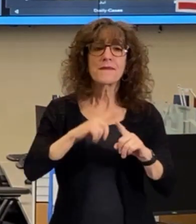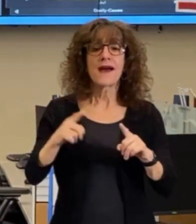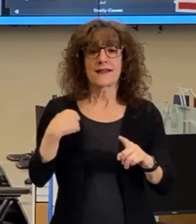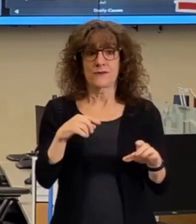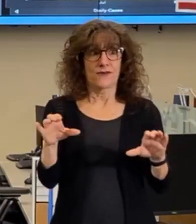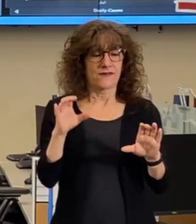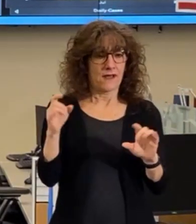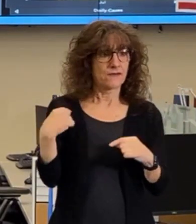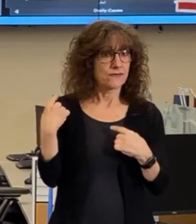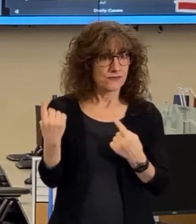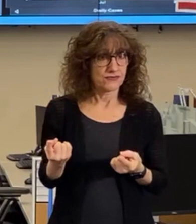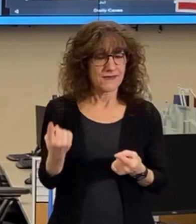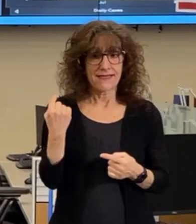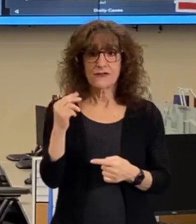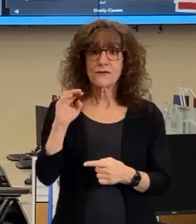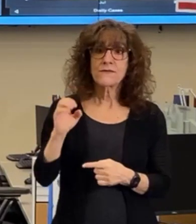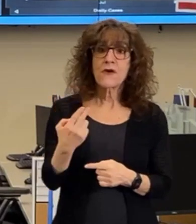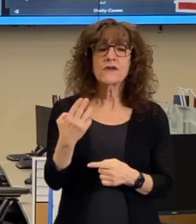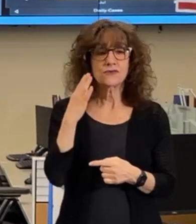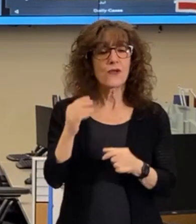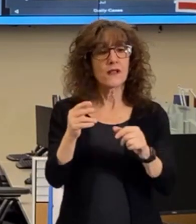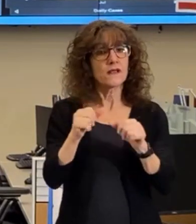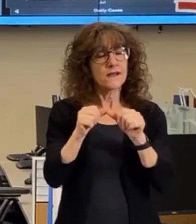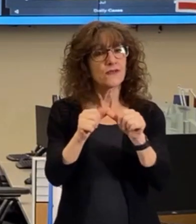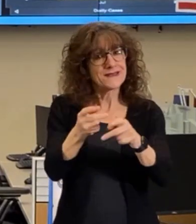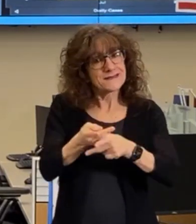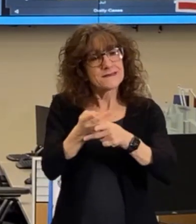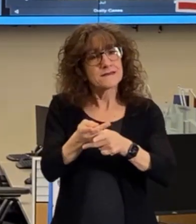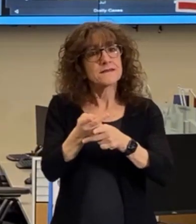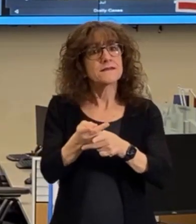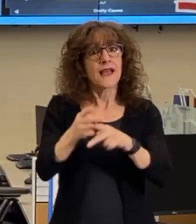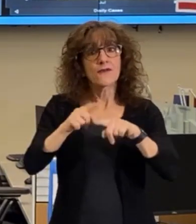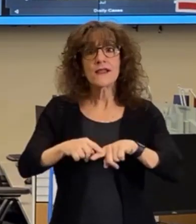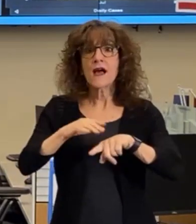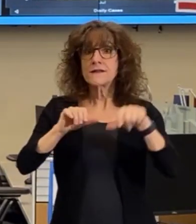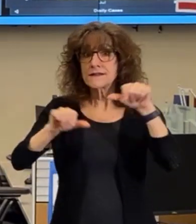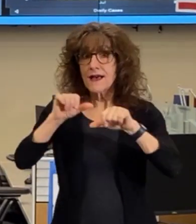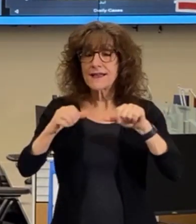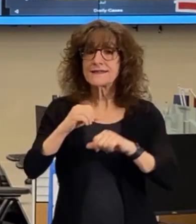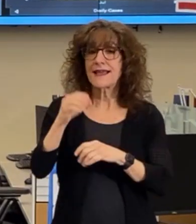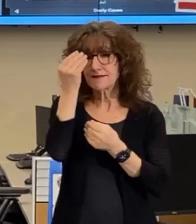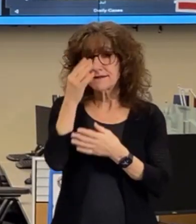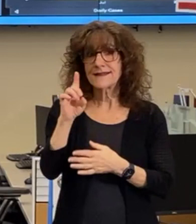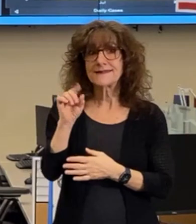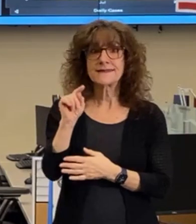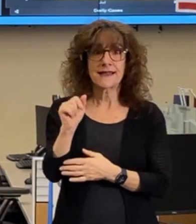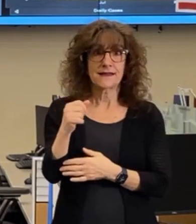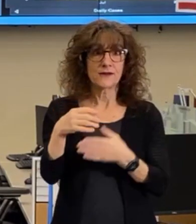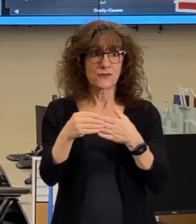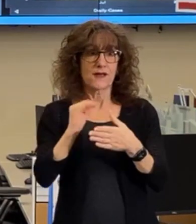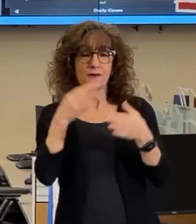done since last March, we will continue to be cautious and rely on the science and data to guide our